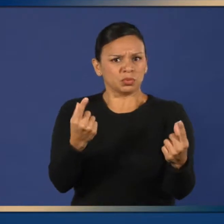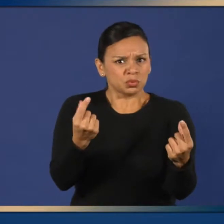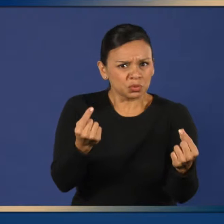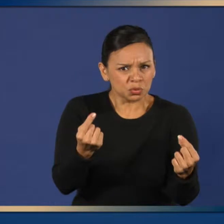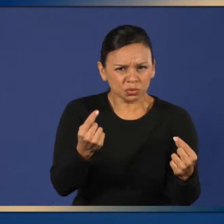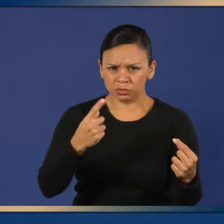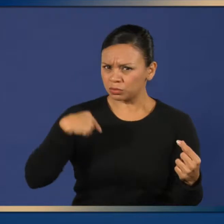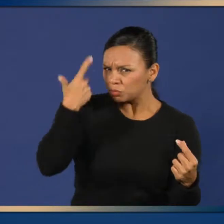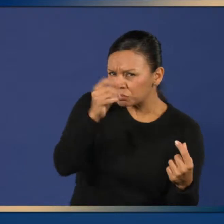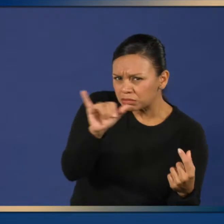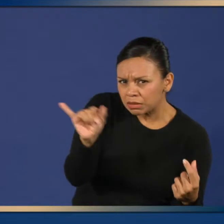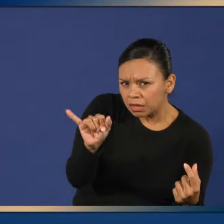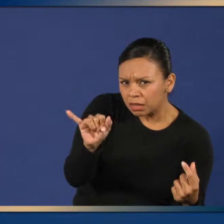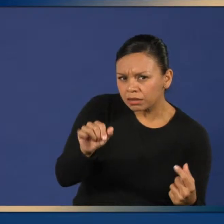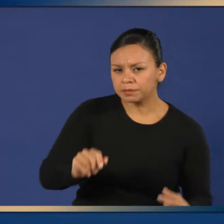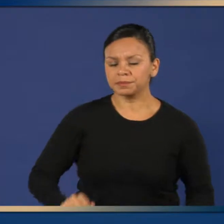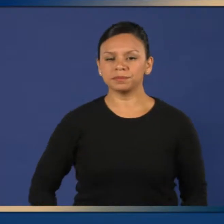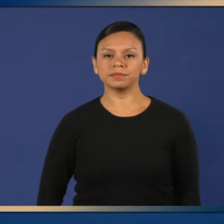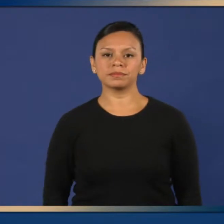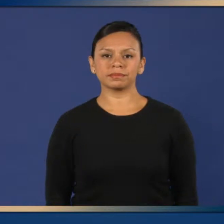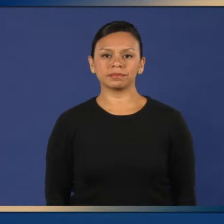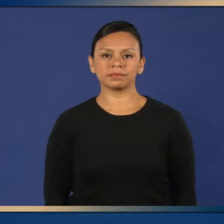What should I look for?